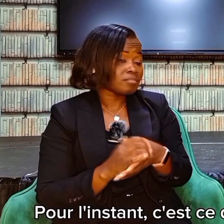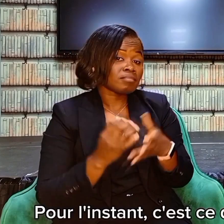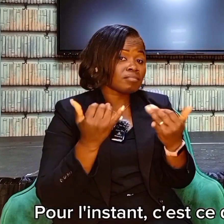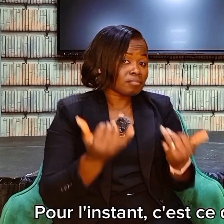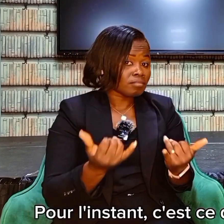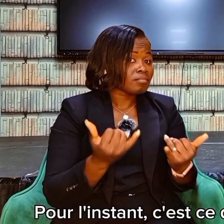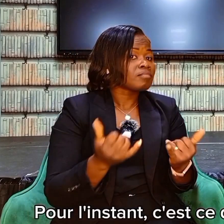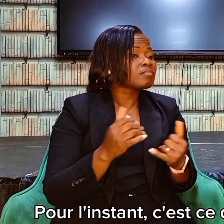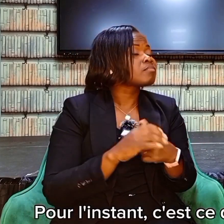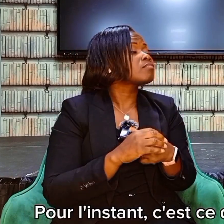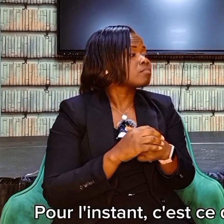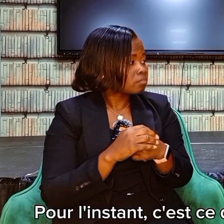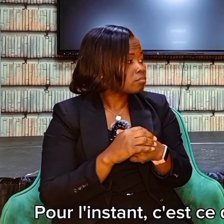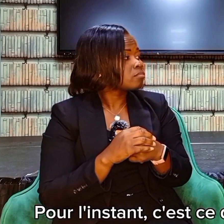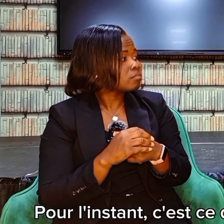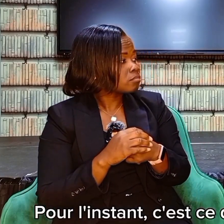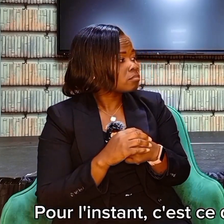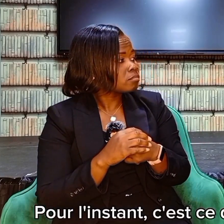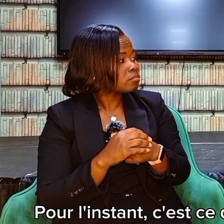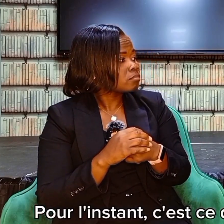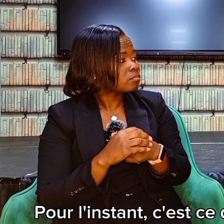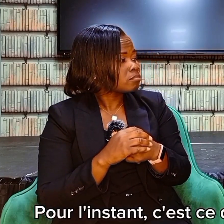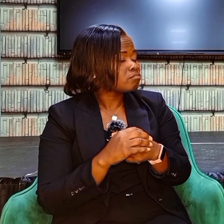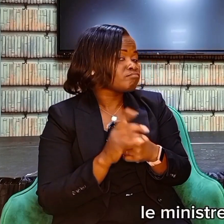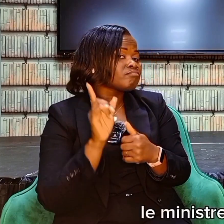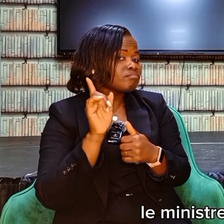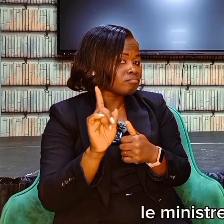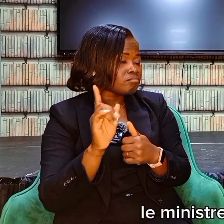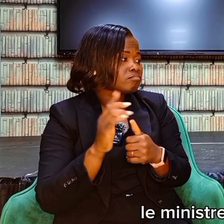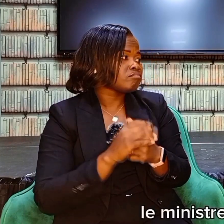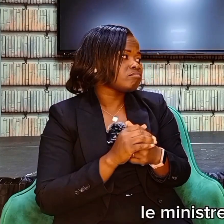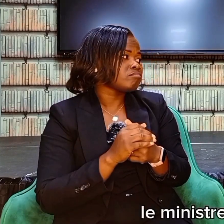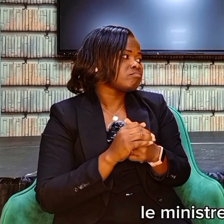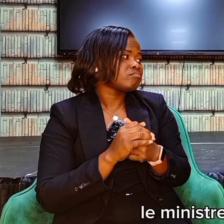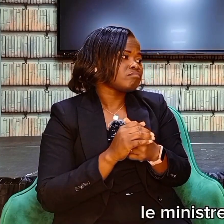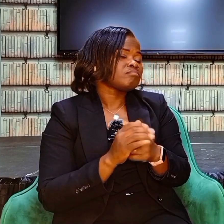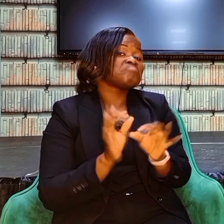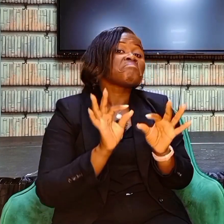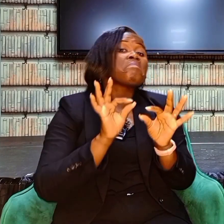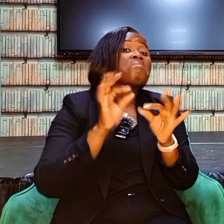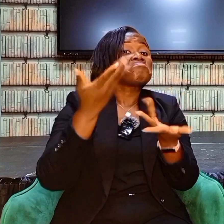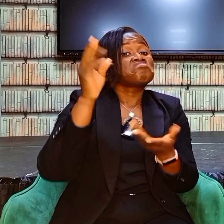is what is happening in Uganda. However, the Ministry of Health